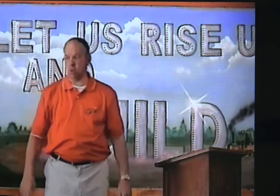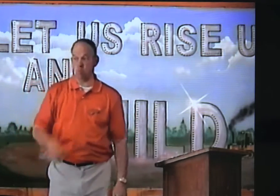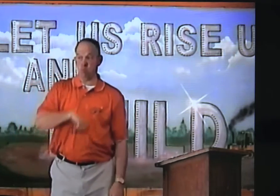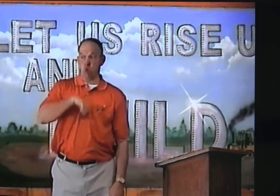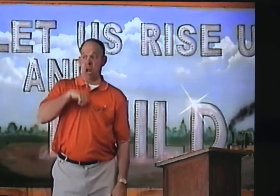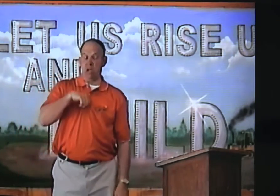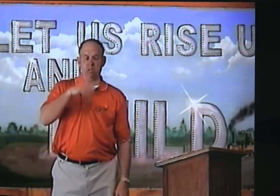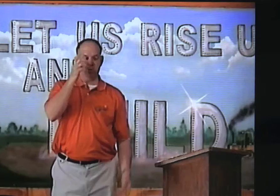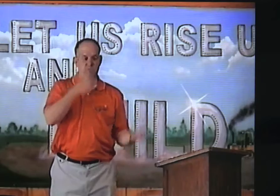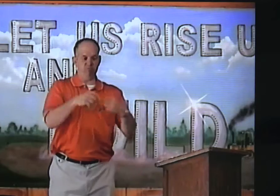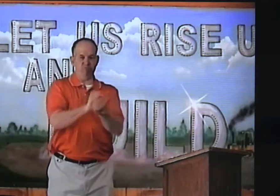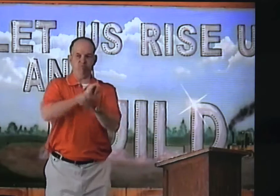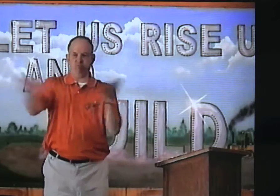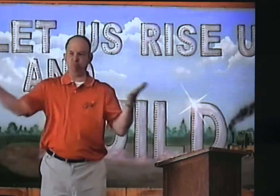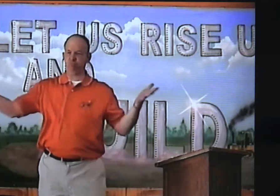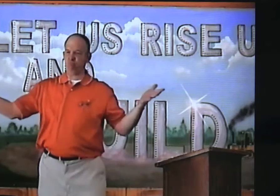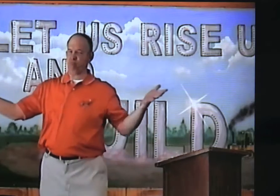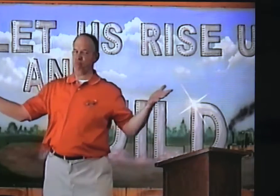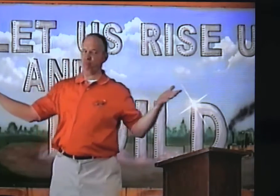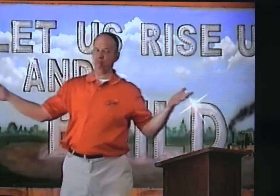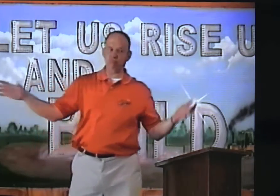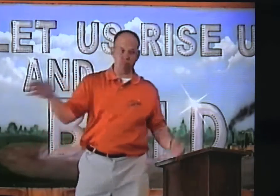be humble. Pride will destroy you.